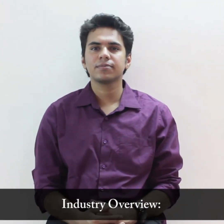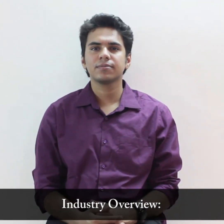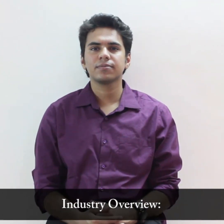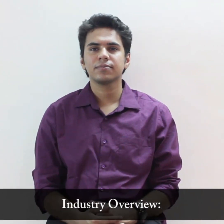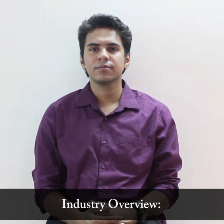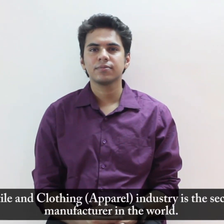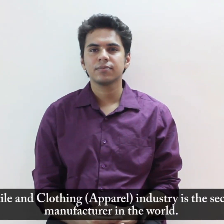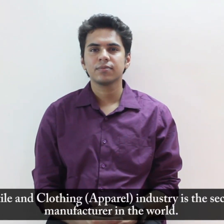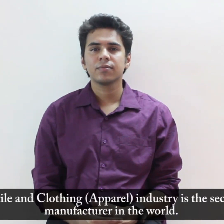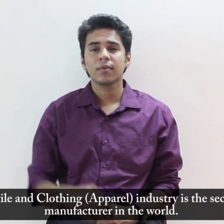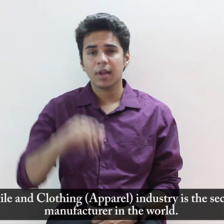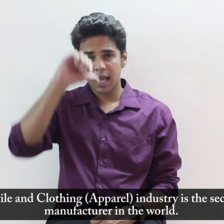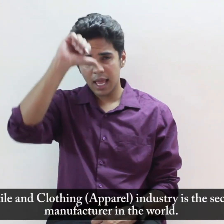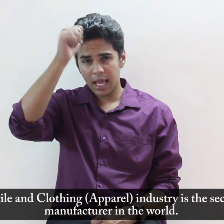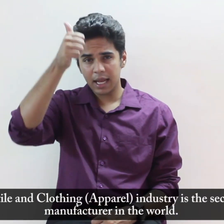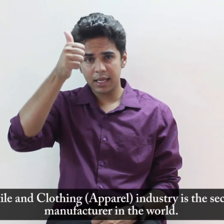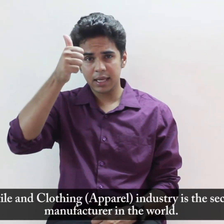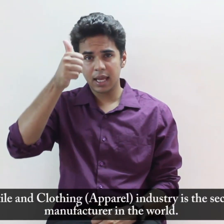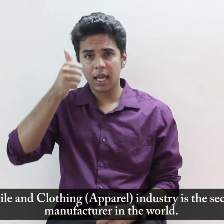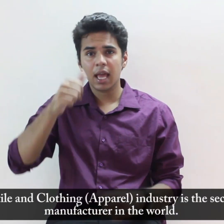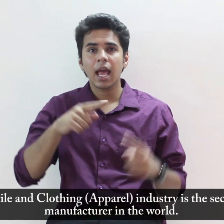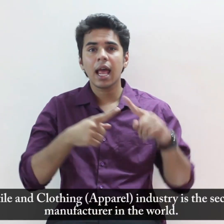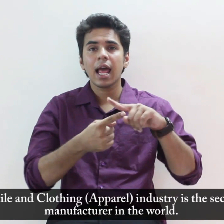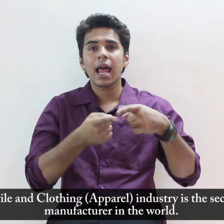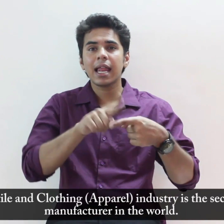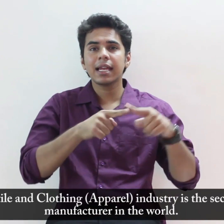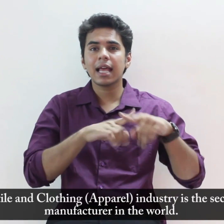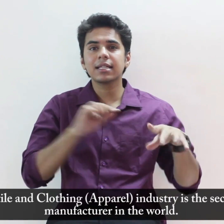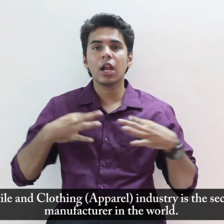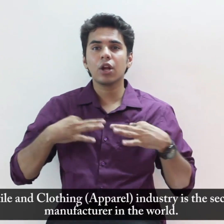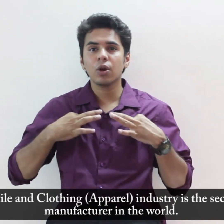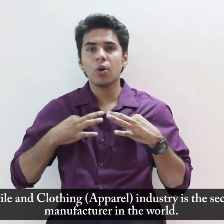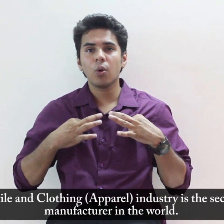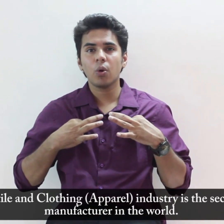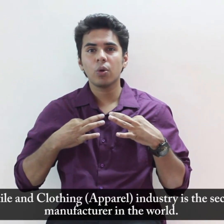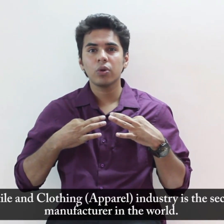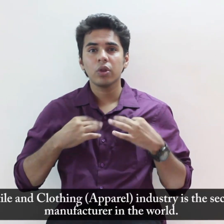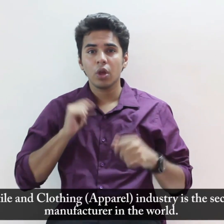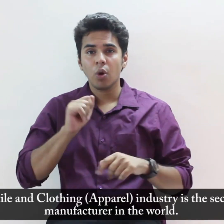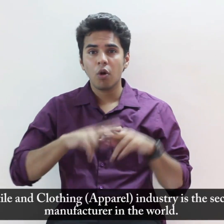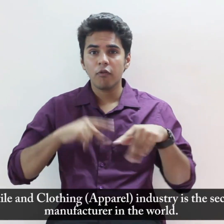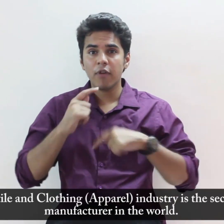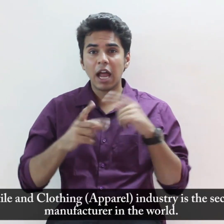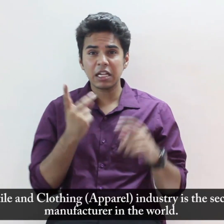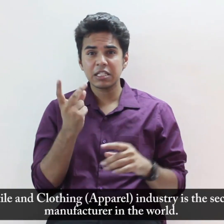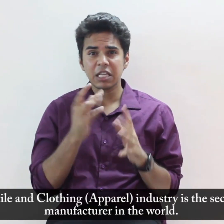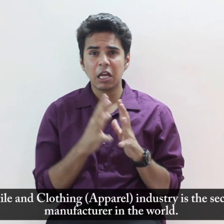Indian textile and clothing apparel industry is the second largest manufacturer in the world.